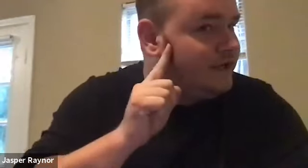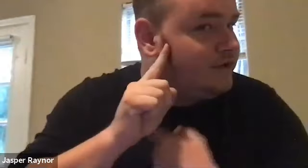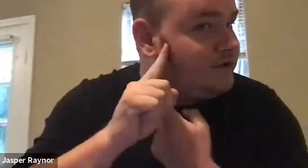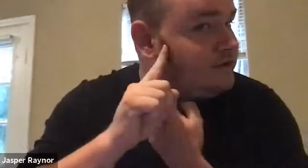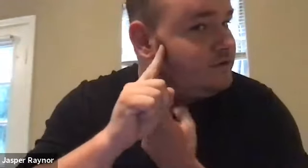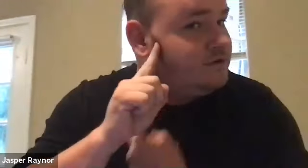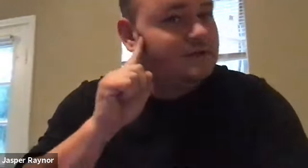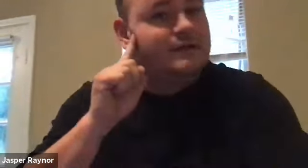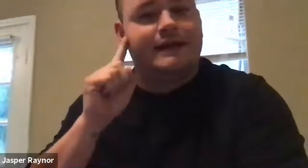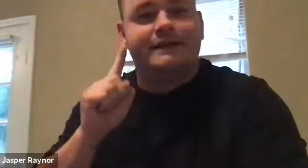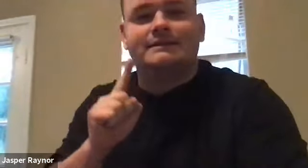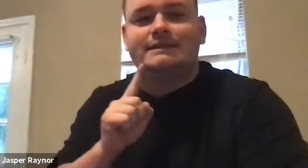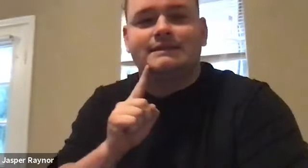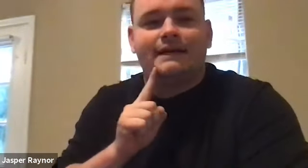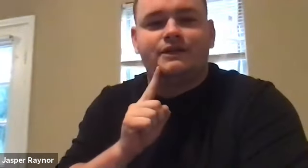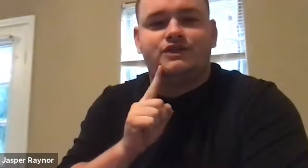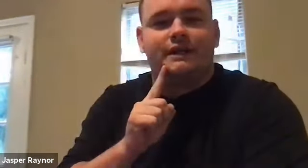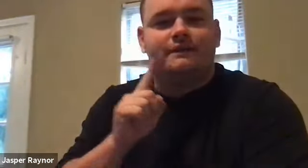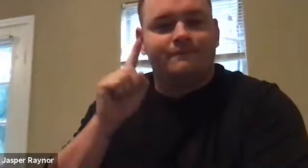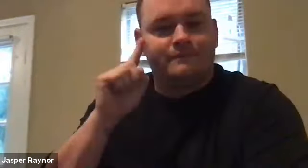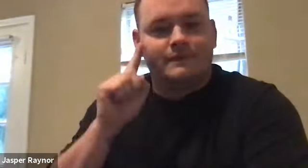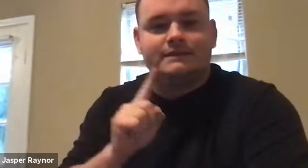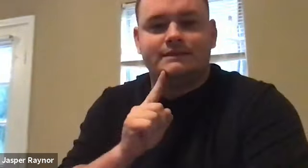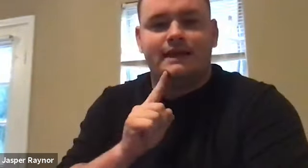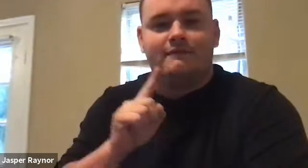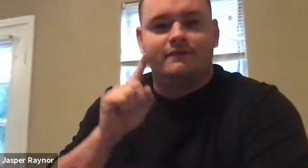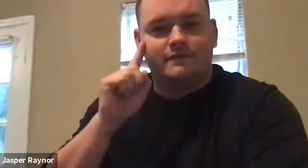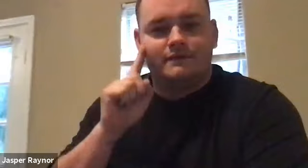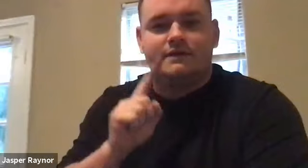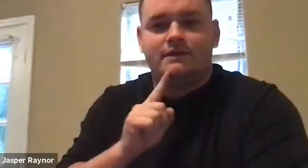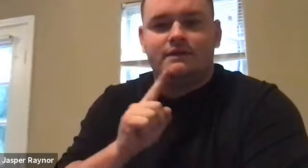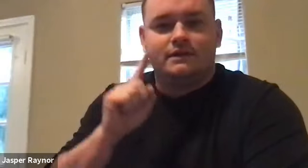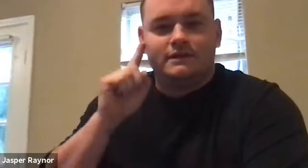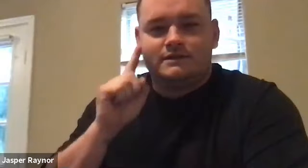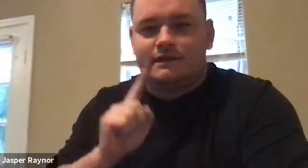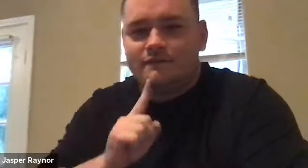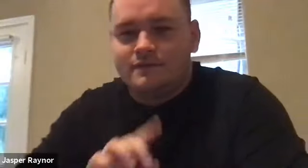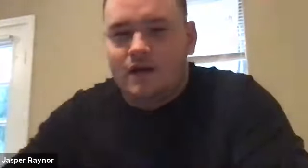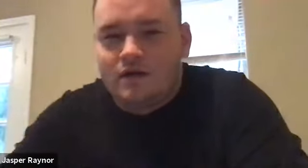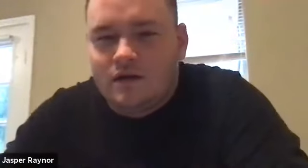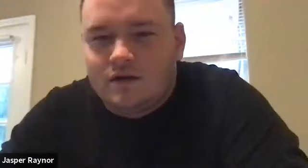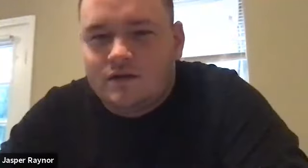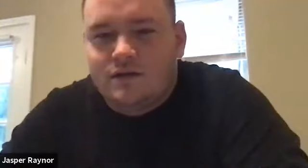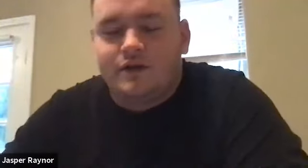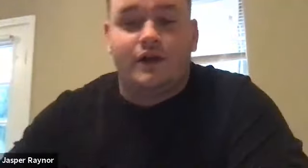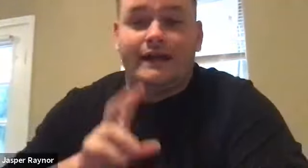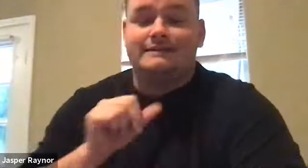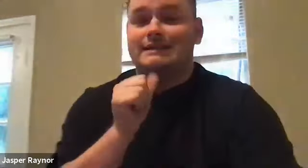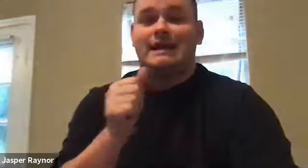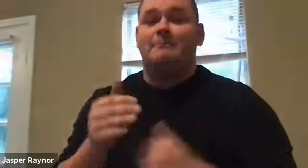ear and then to the side of your chin. Deaf. No. It does not